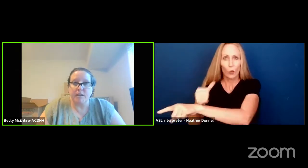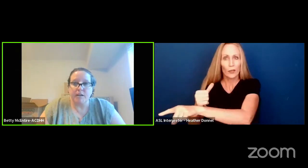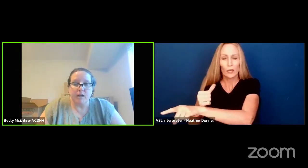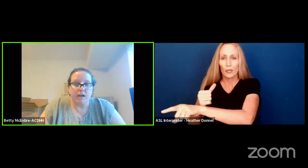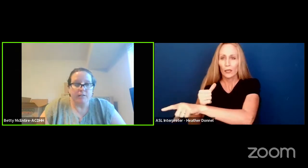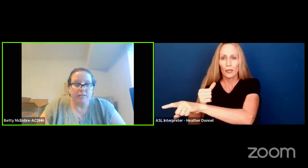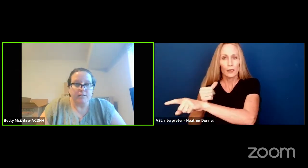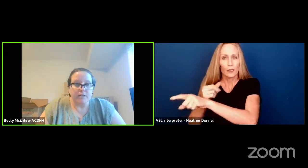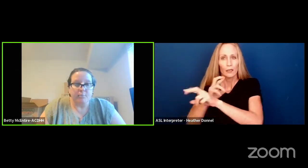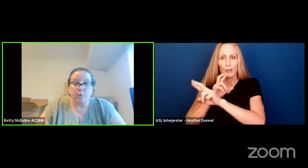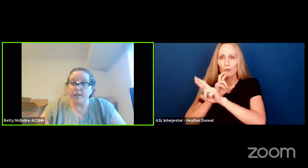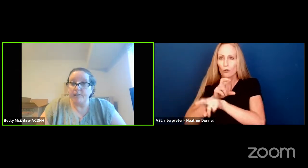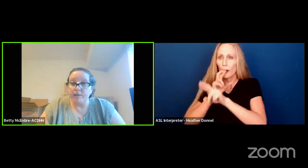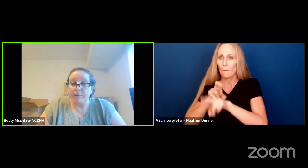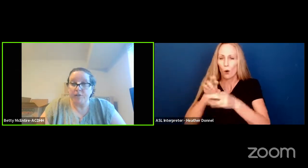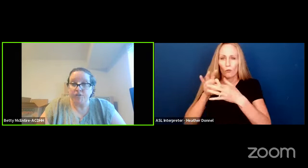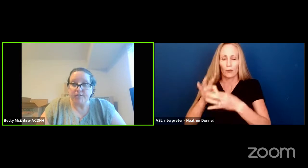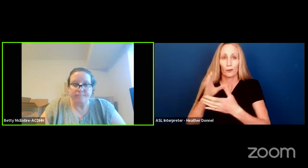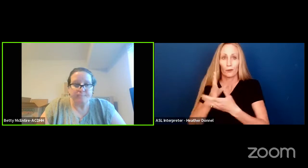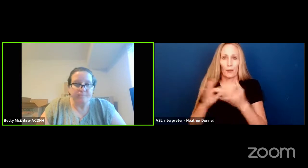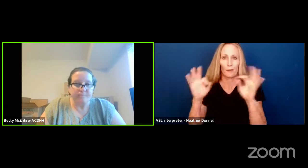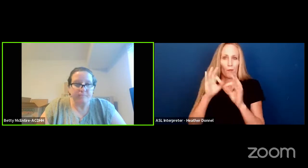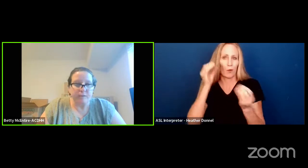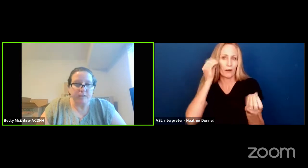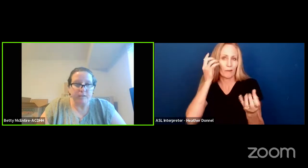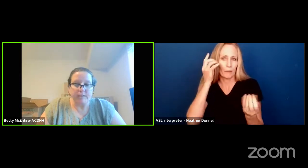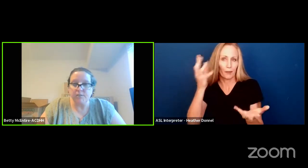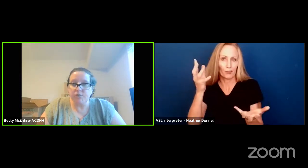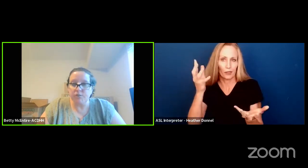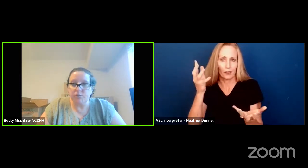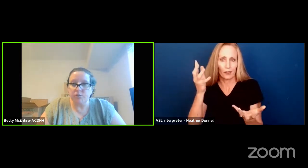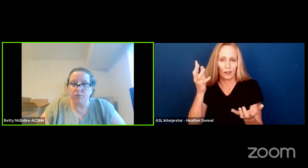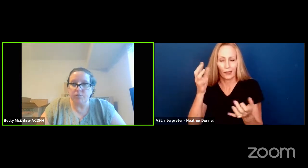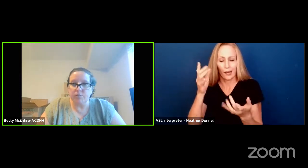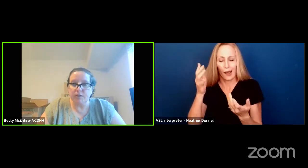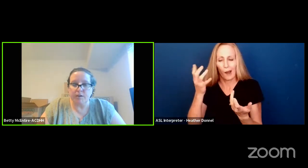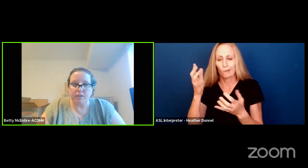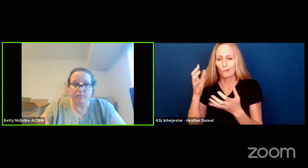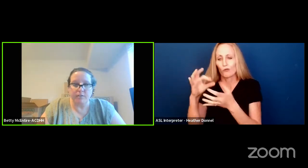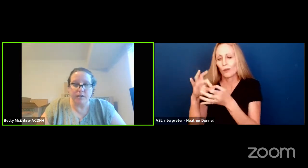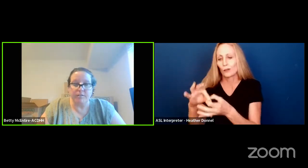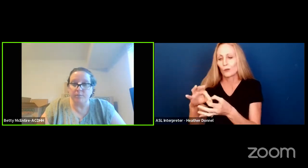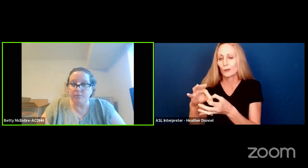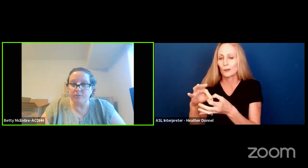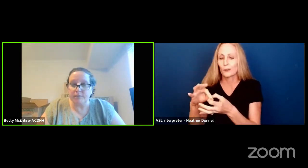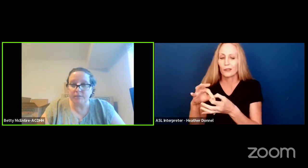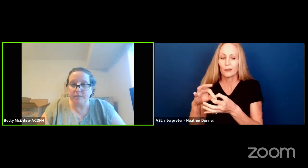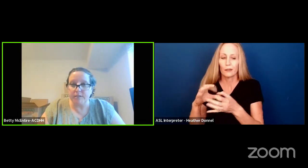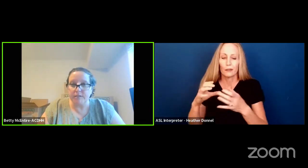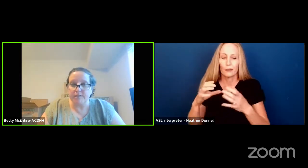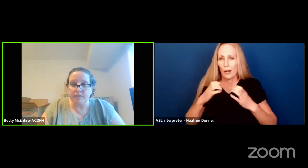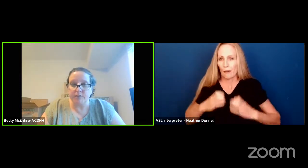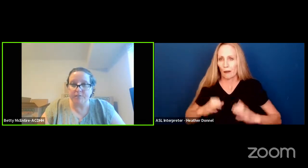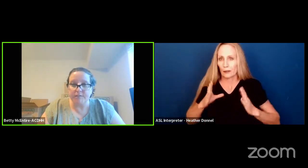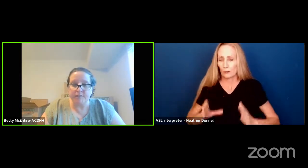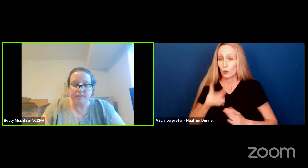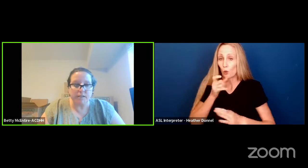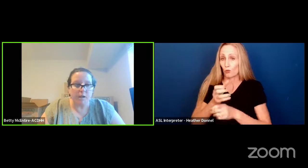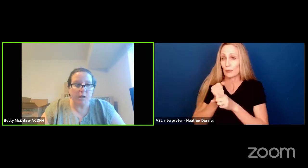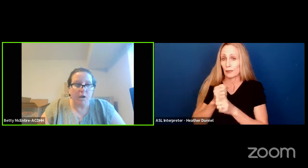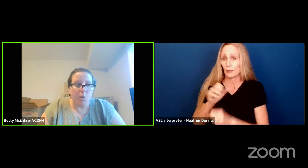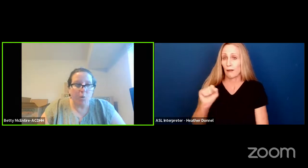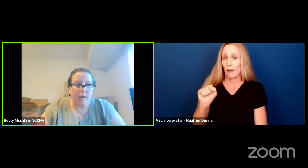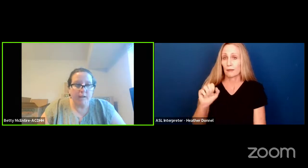some important information related to customers receiving SMI